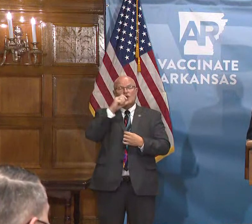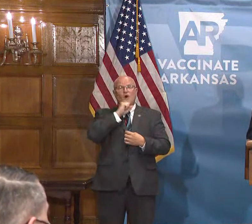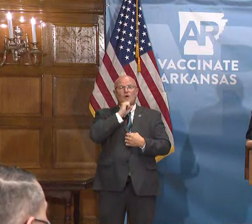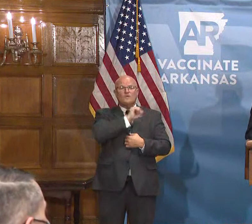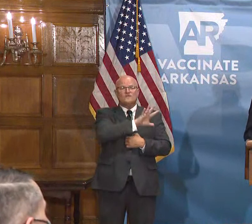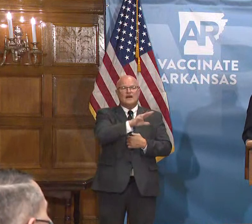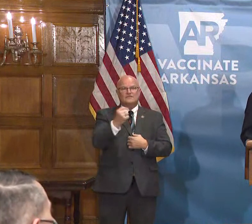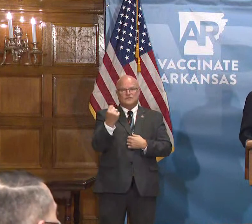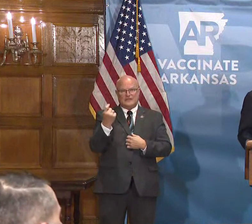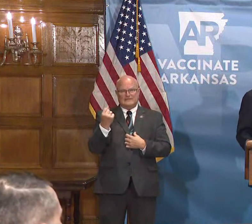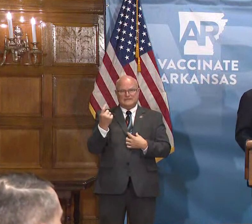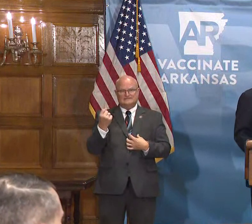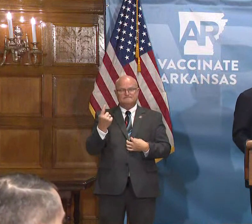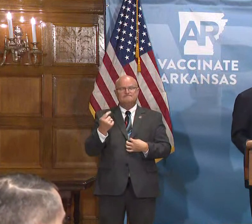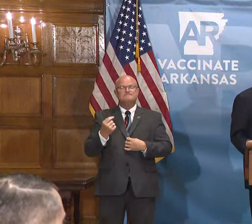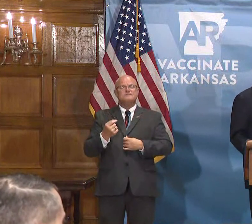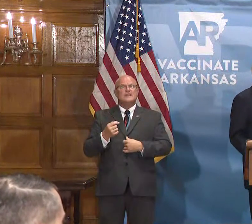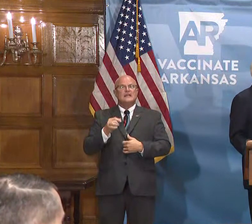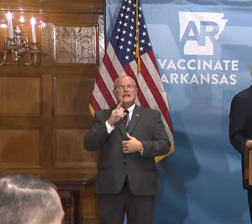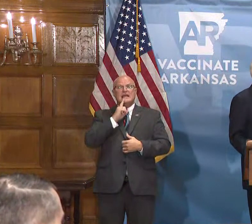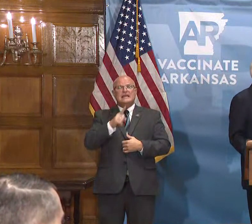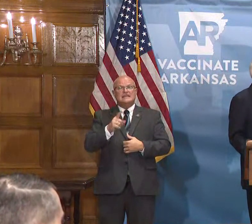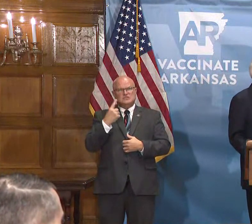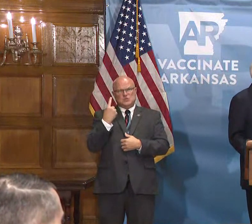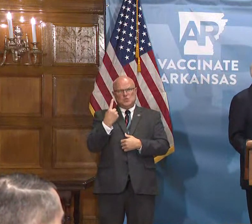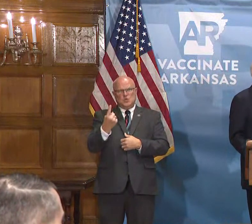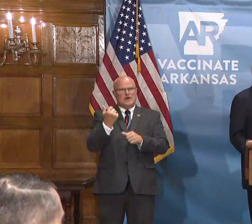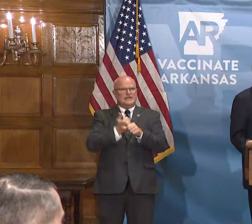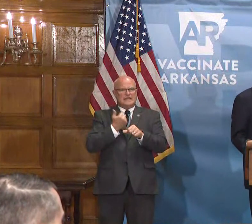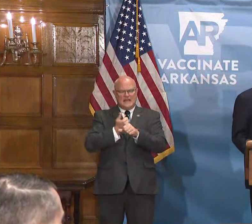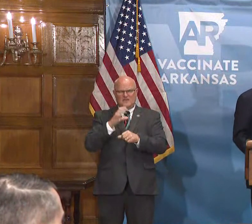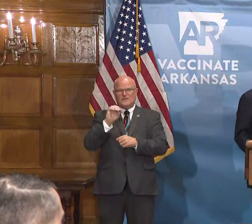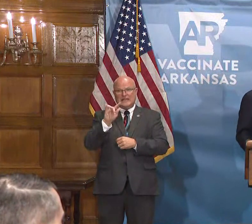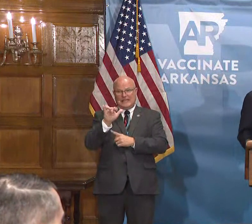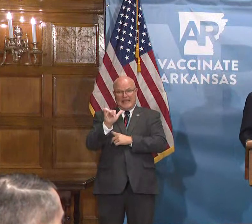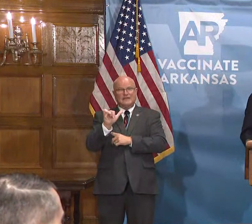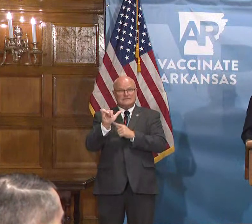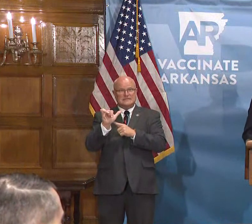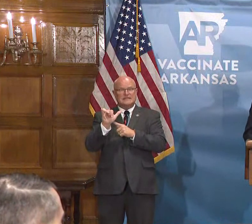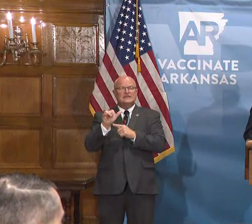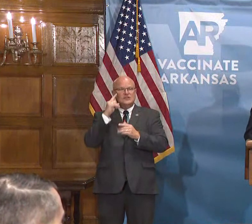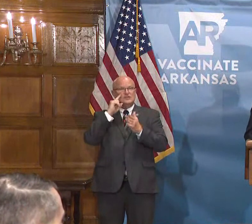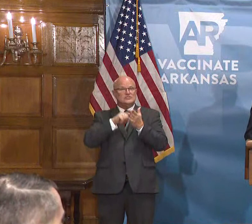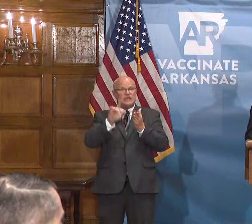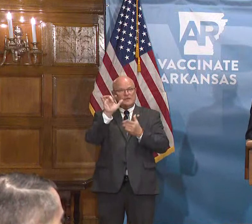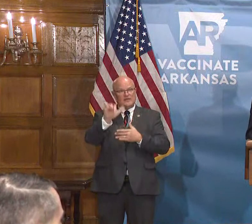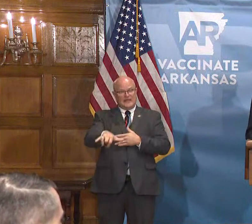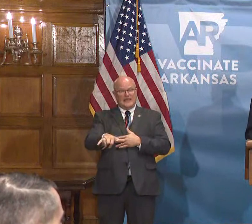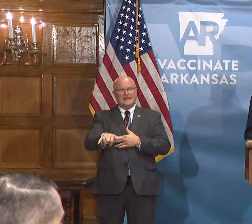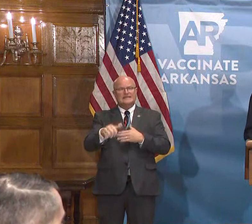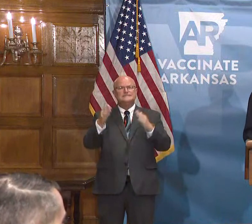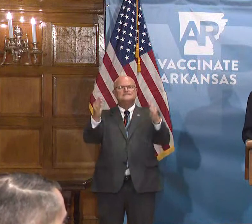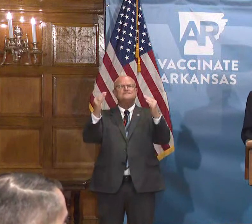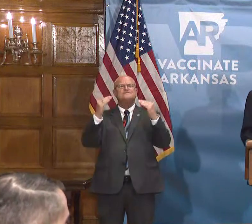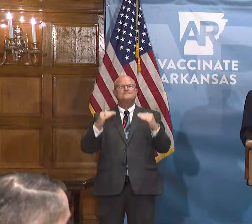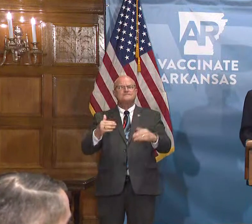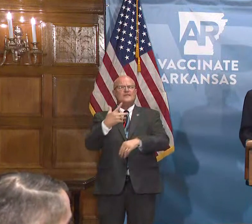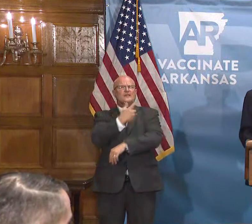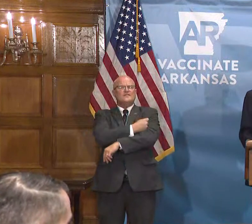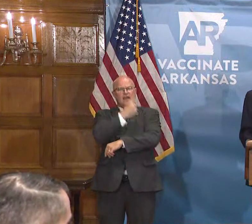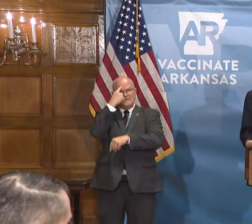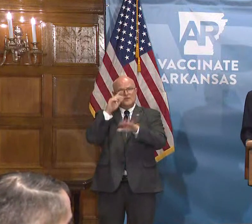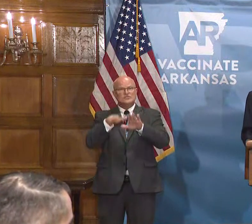ages 5 to 11. There is at least one in every county, so that's one that you can check with. And then there's a vaccine